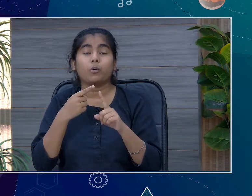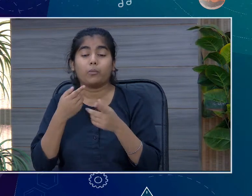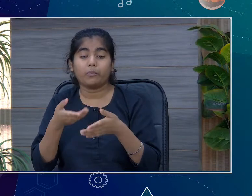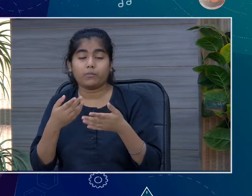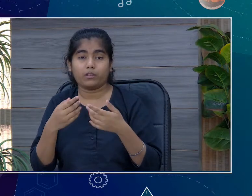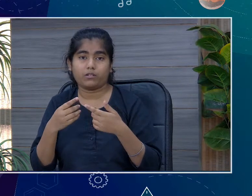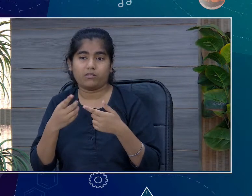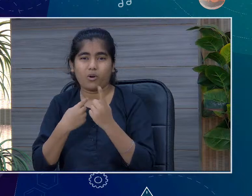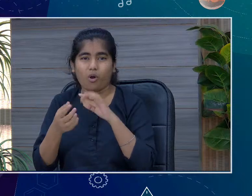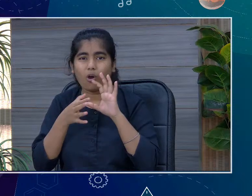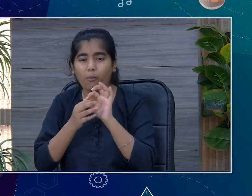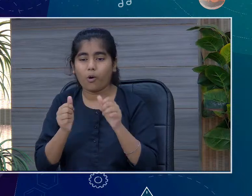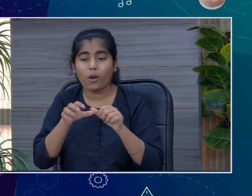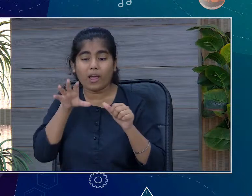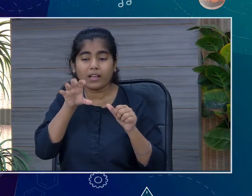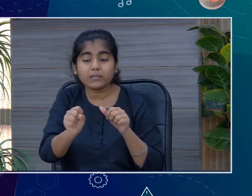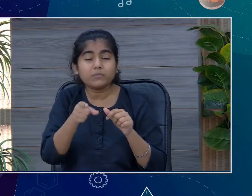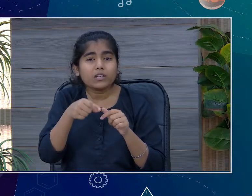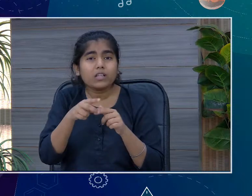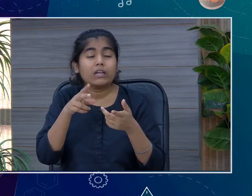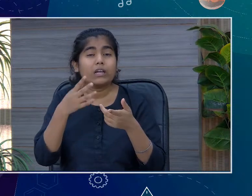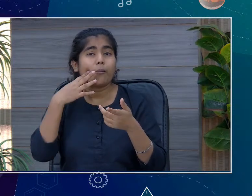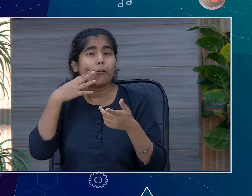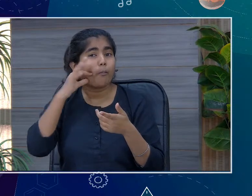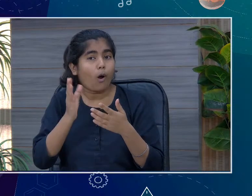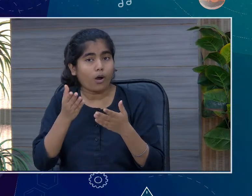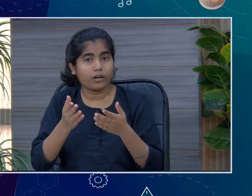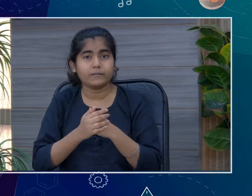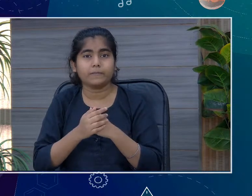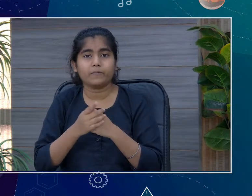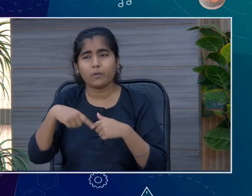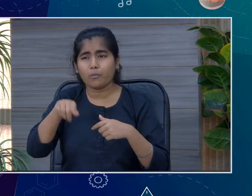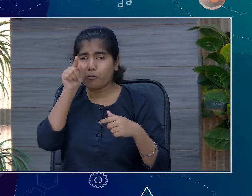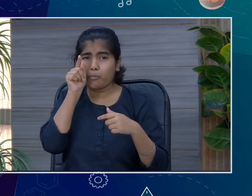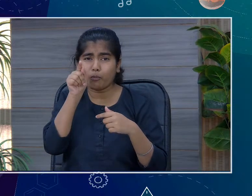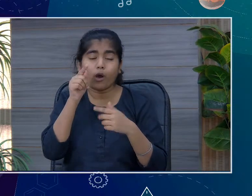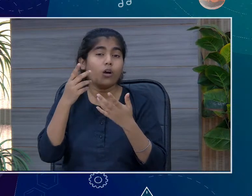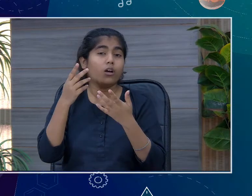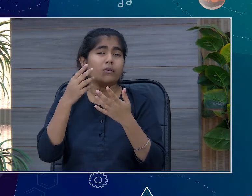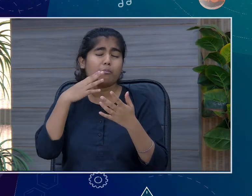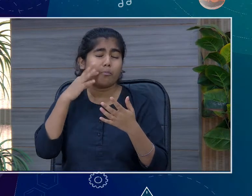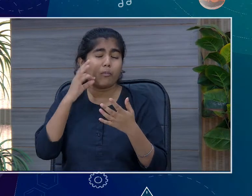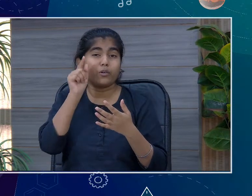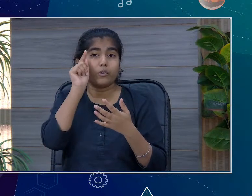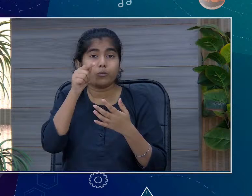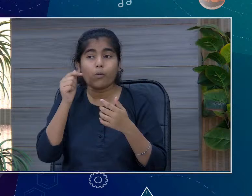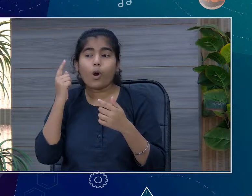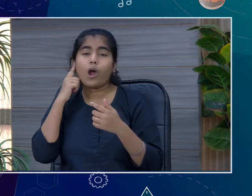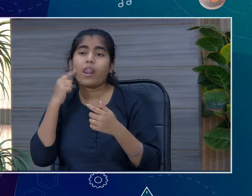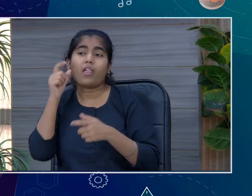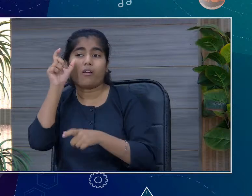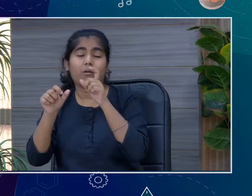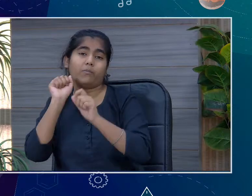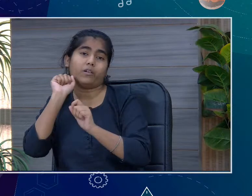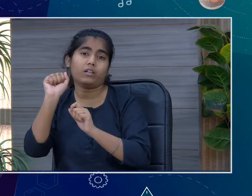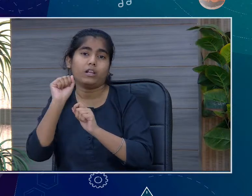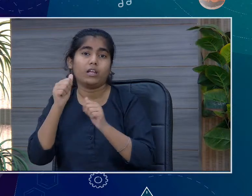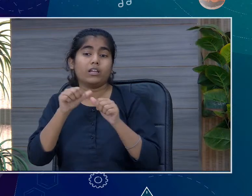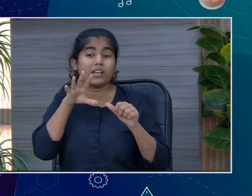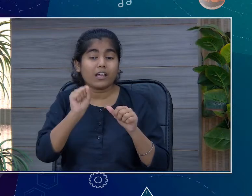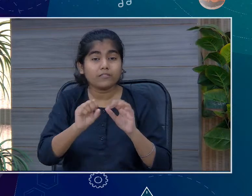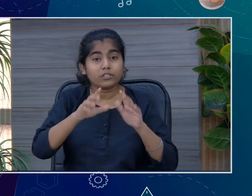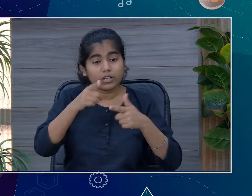accessibility, accessibility is a very important point for the deaf people in terms of access to the language that